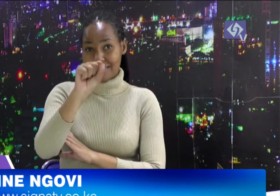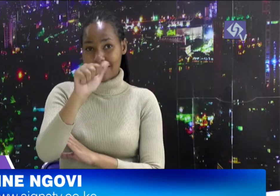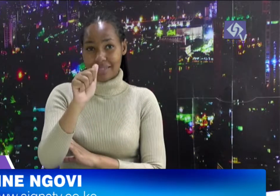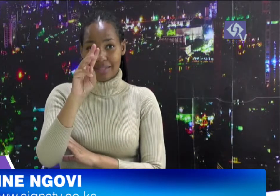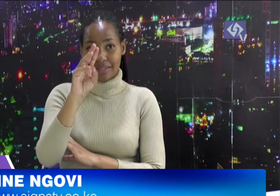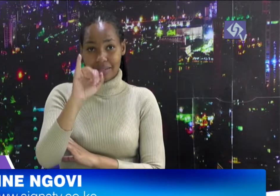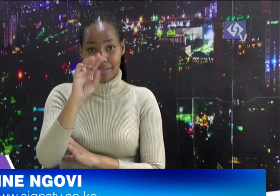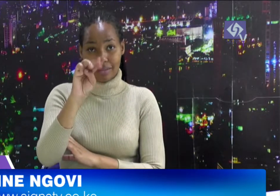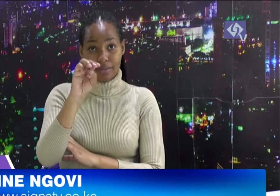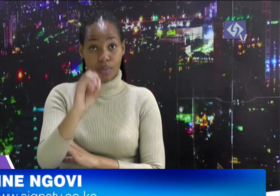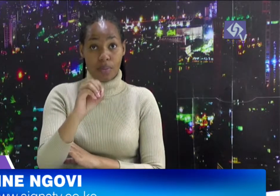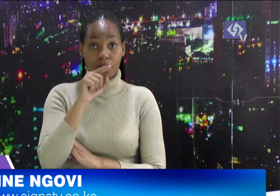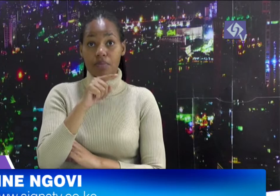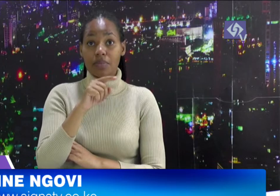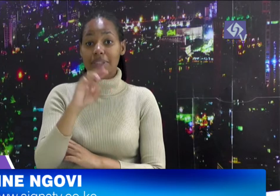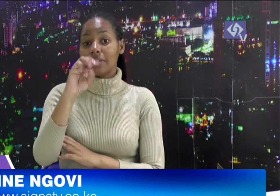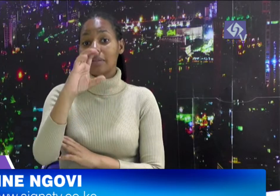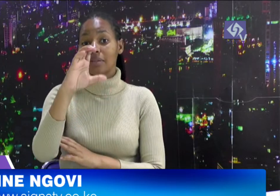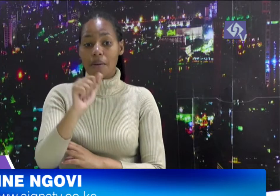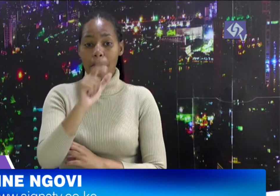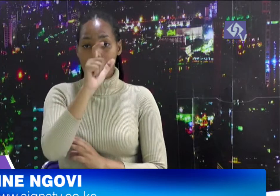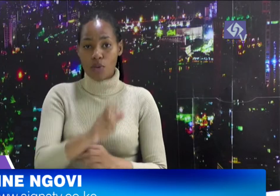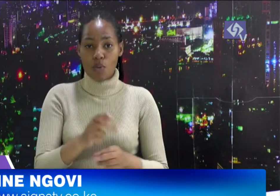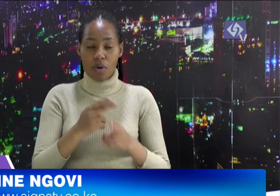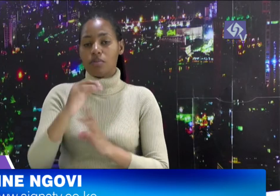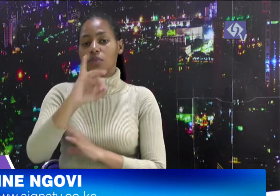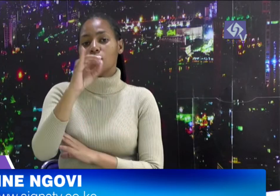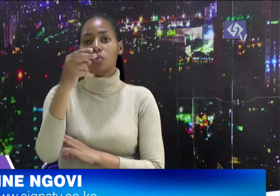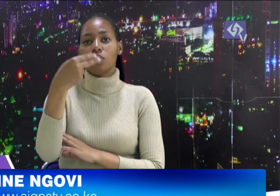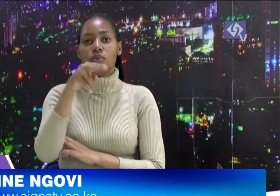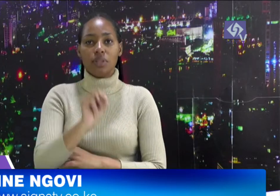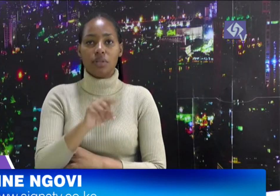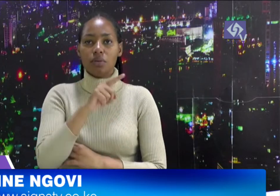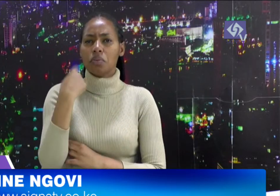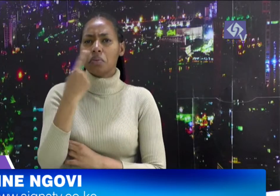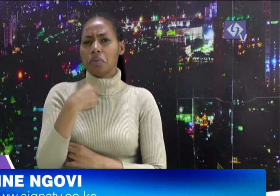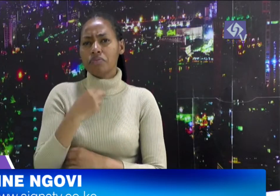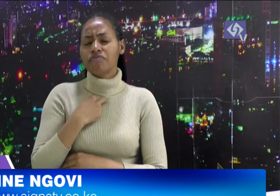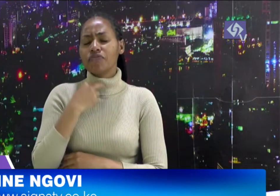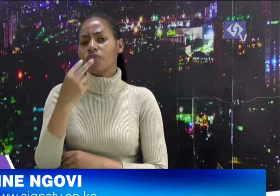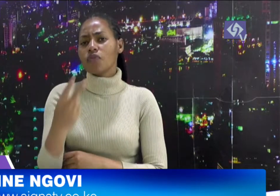Saimo Kipsaraman, MCA John Aengwo,